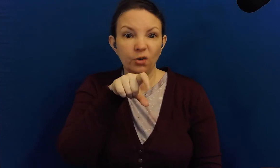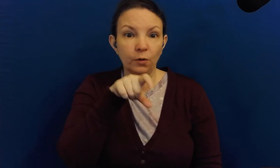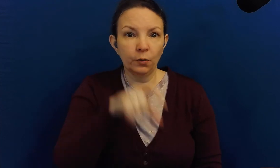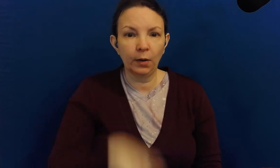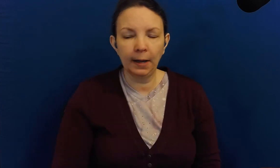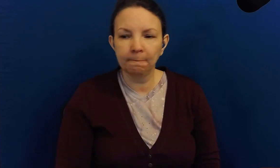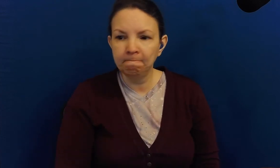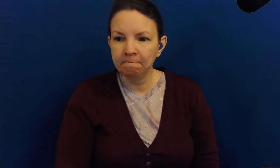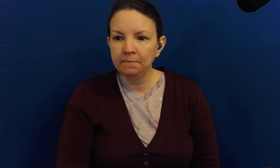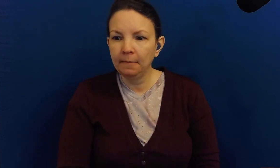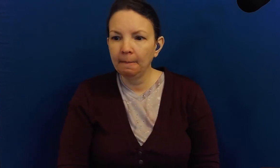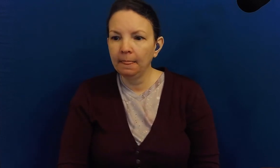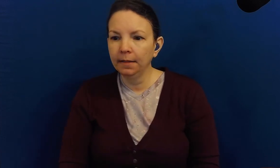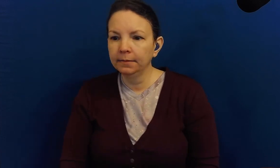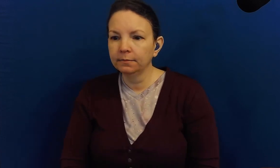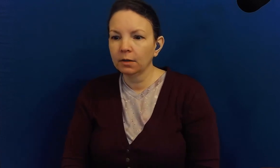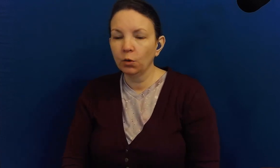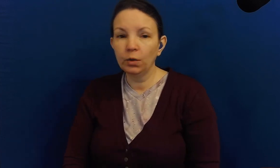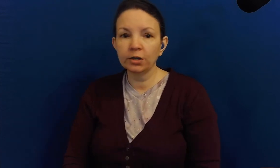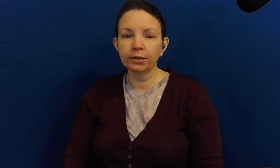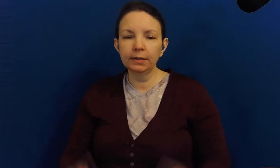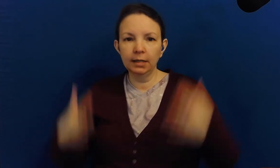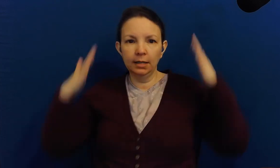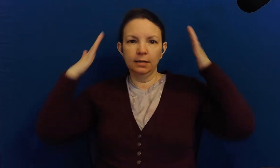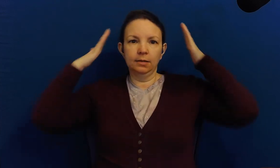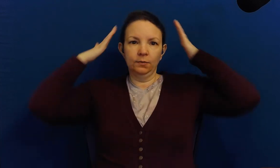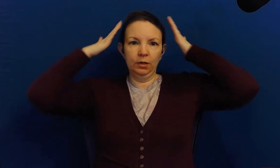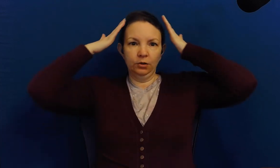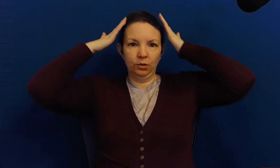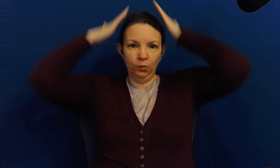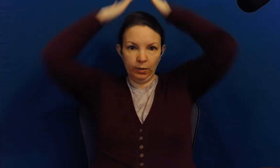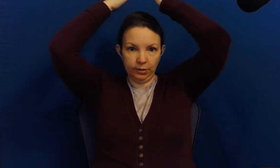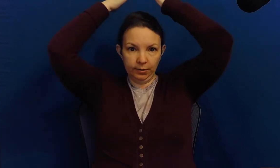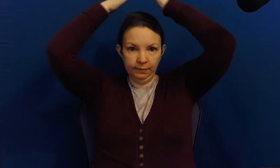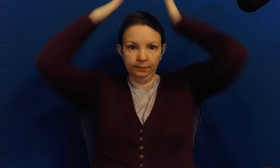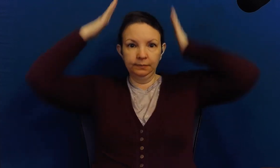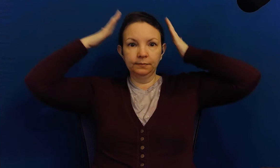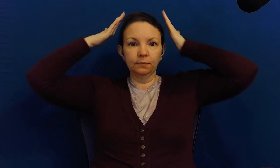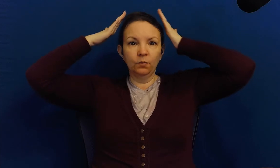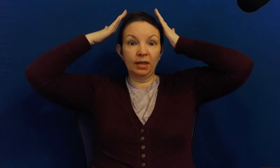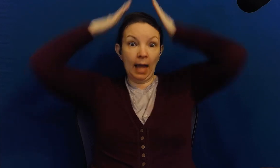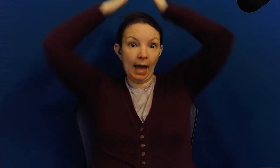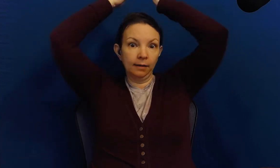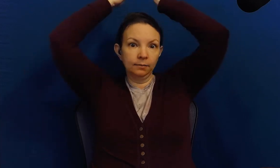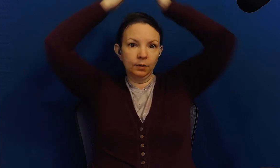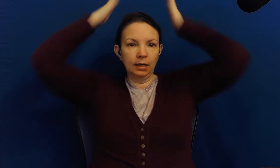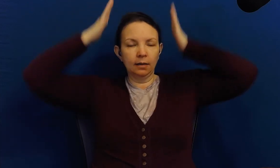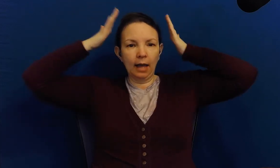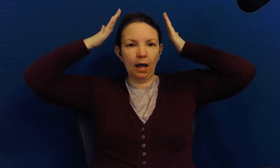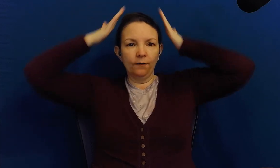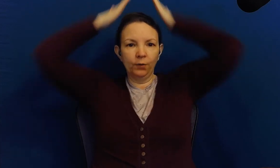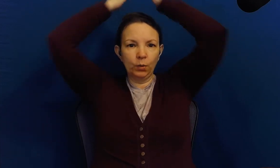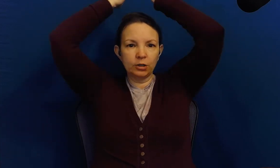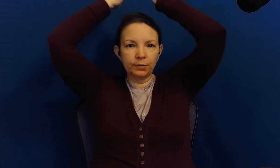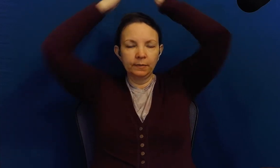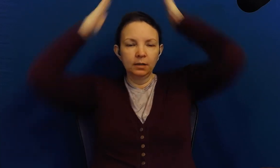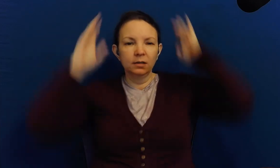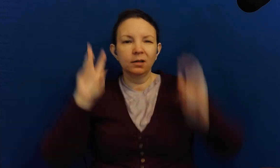hand. Wizard is, we just do wizard with the hat. We think of the hat for wizard. Some people